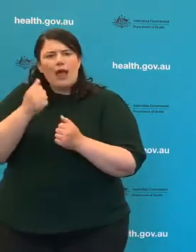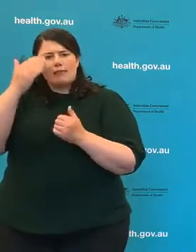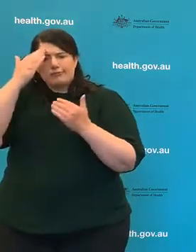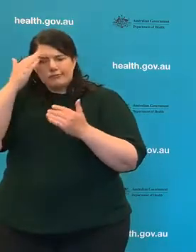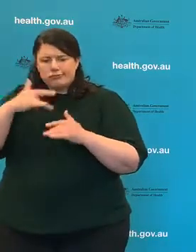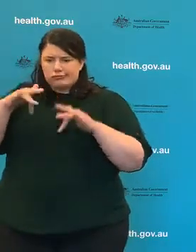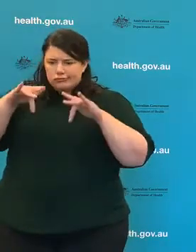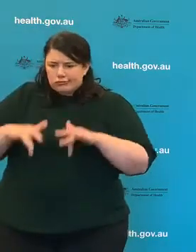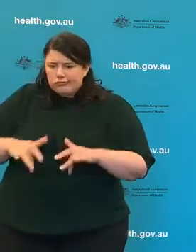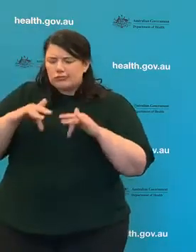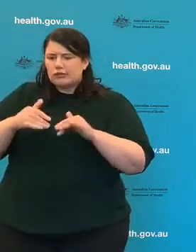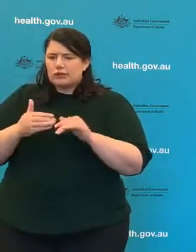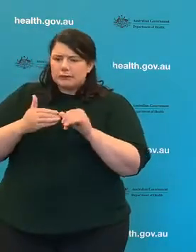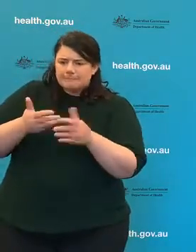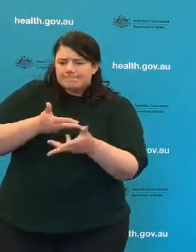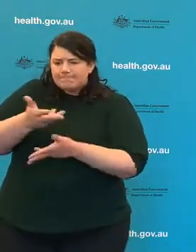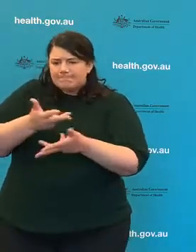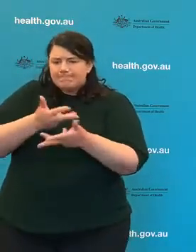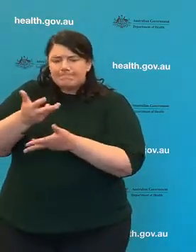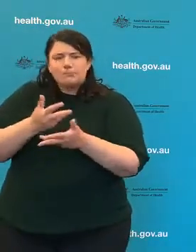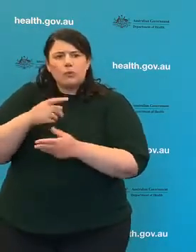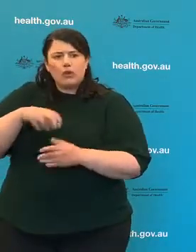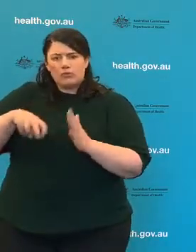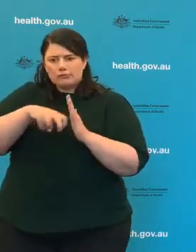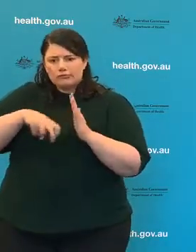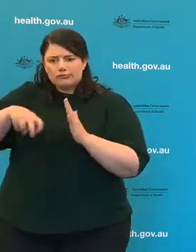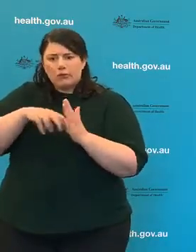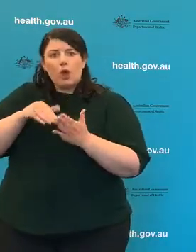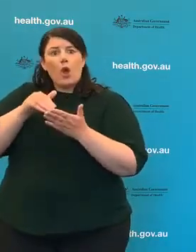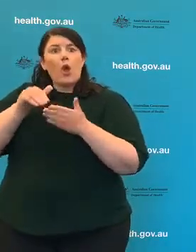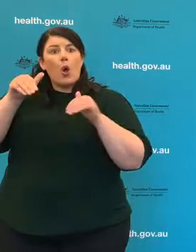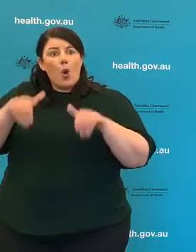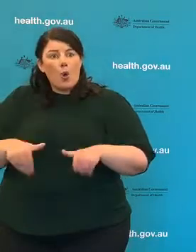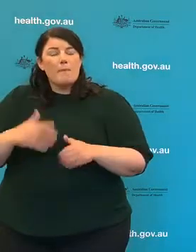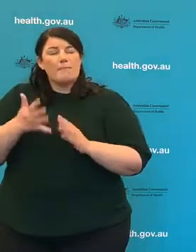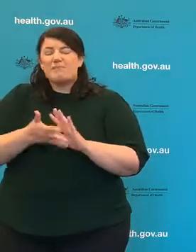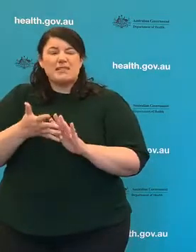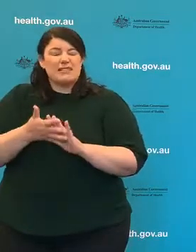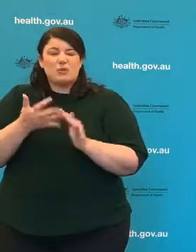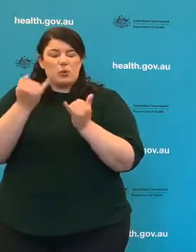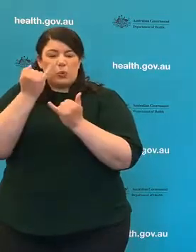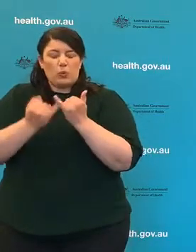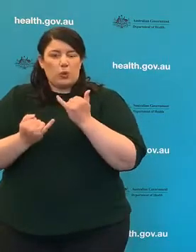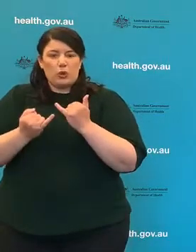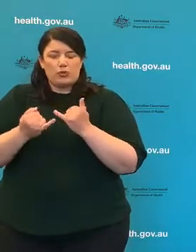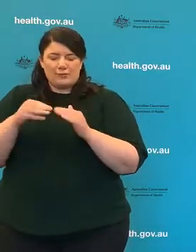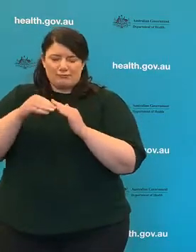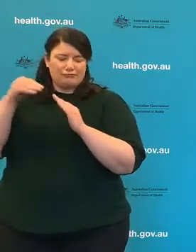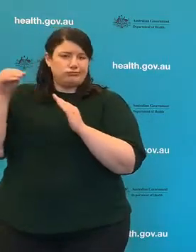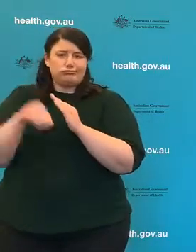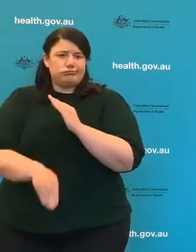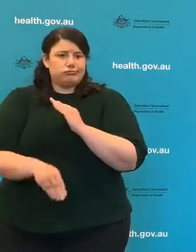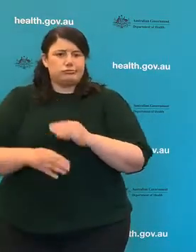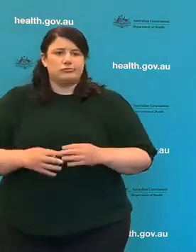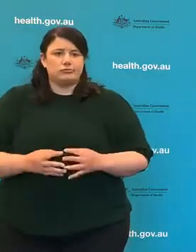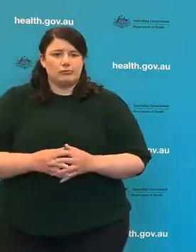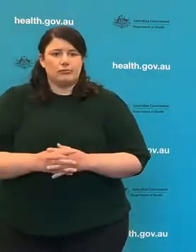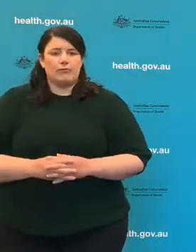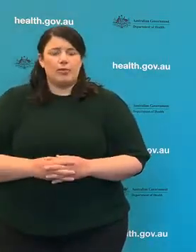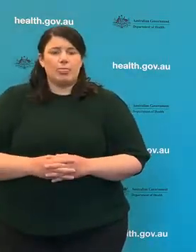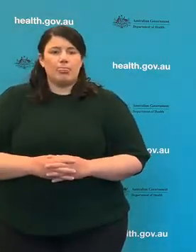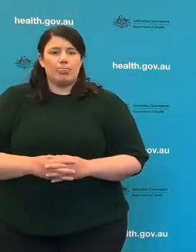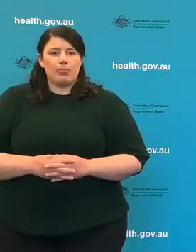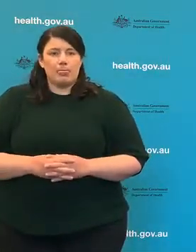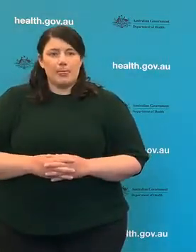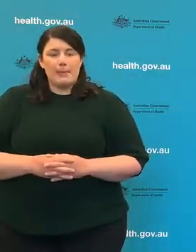physical isolation at home can worsen their mental health issues. And more